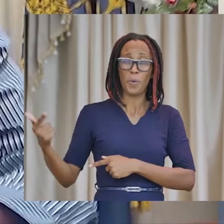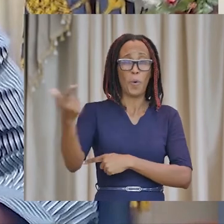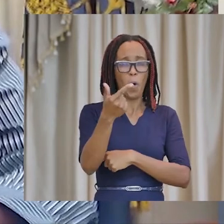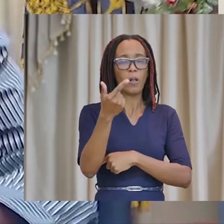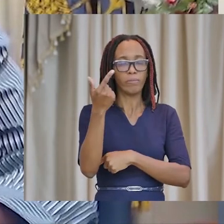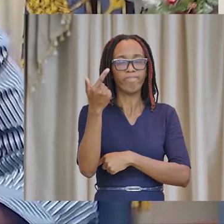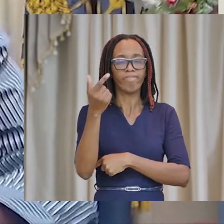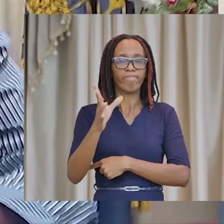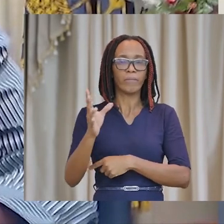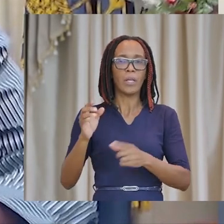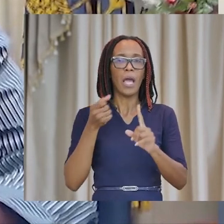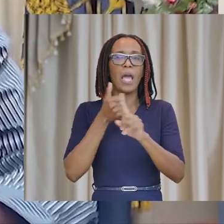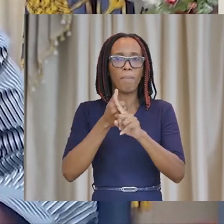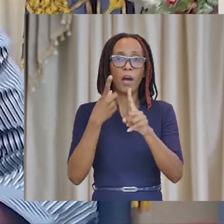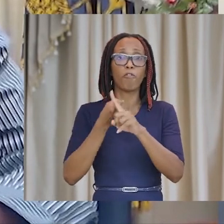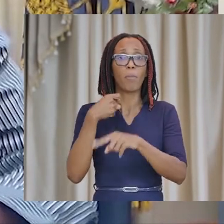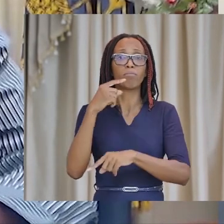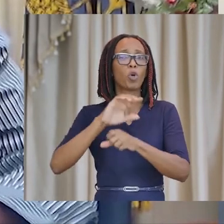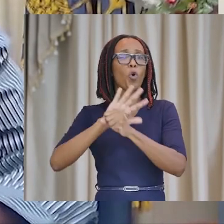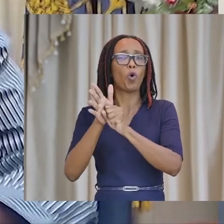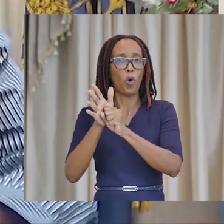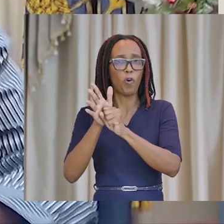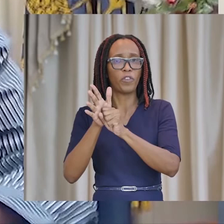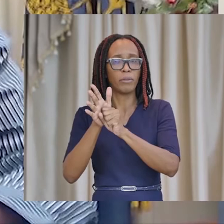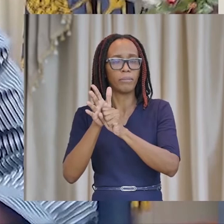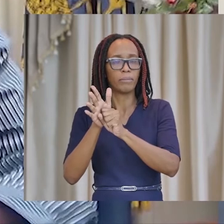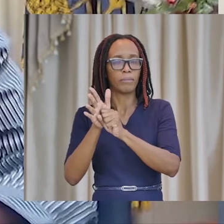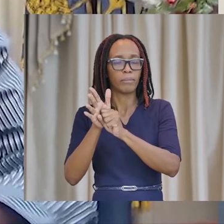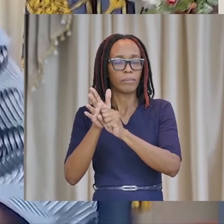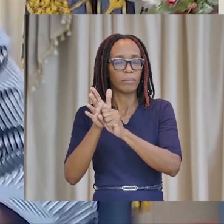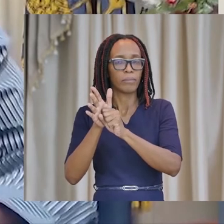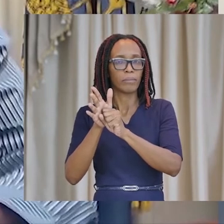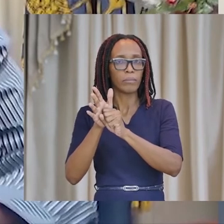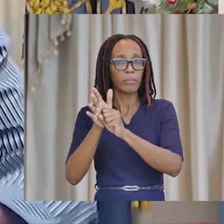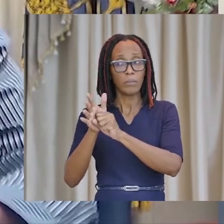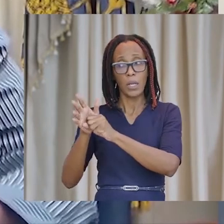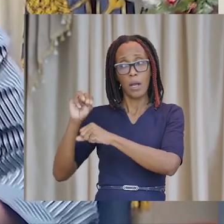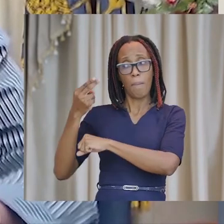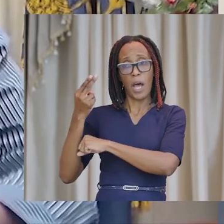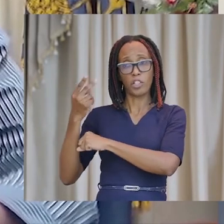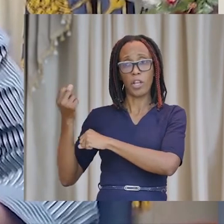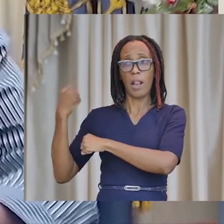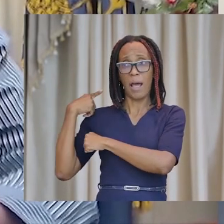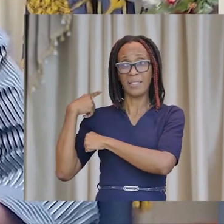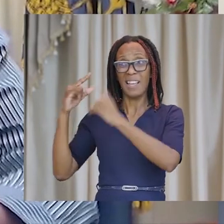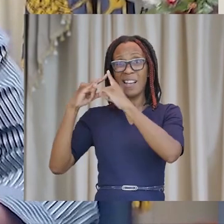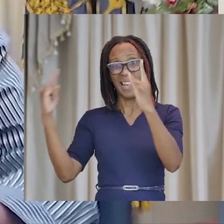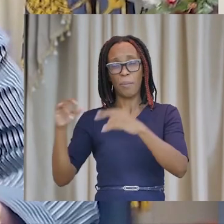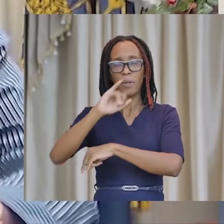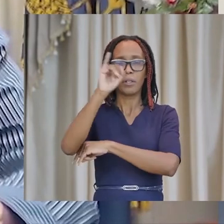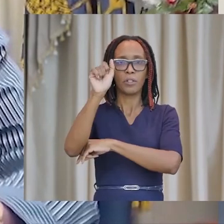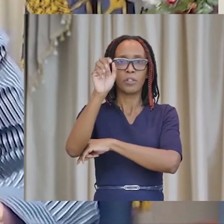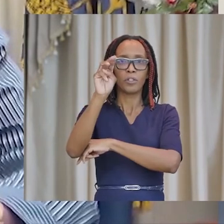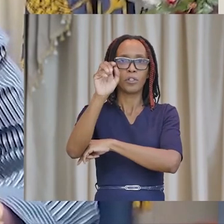fraternity, has been left unscathed by the coronavirus pandemic. From March last year, your camps, jamborees,